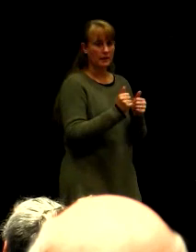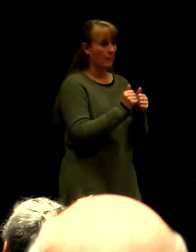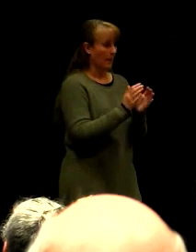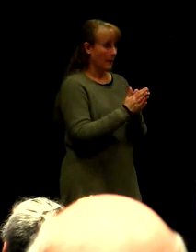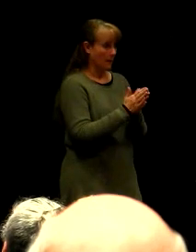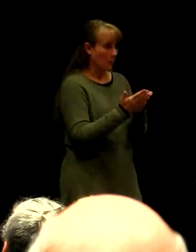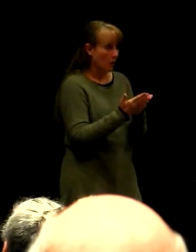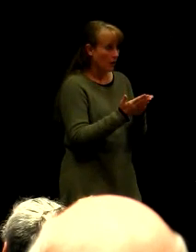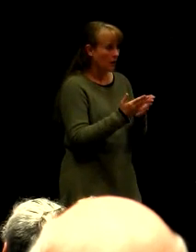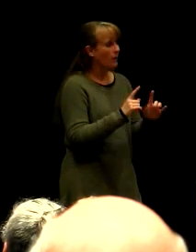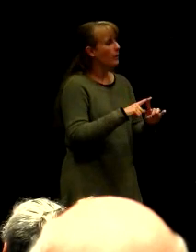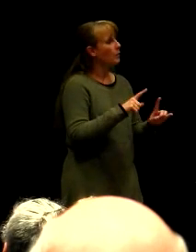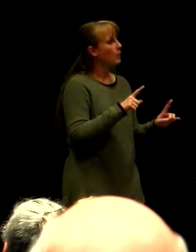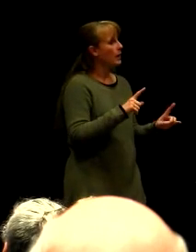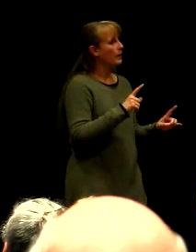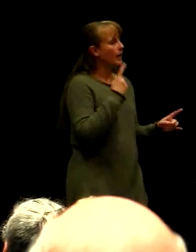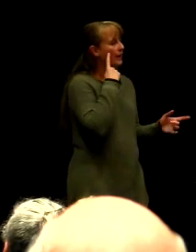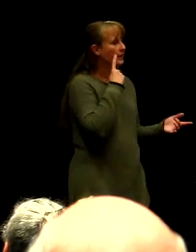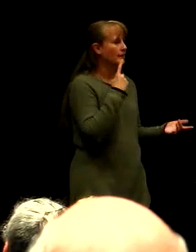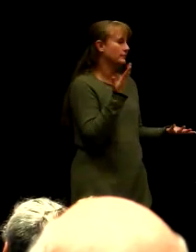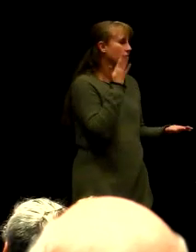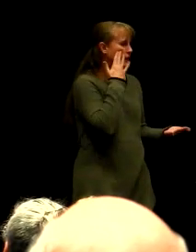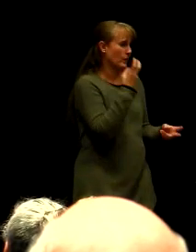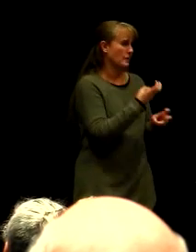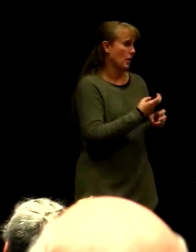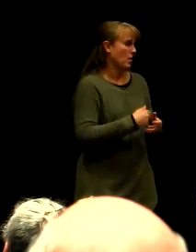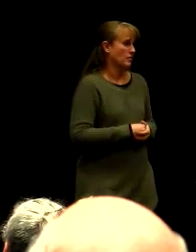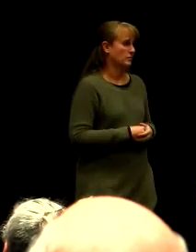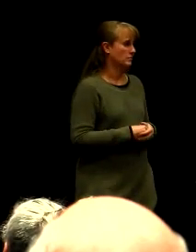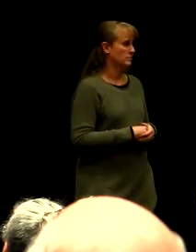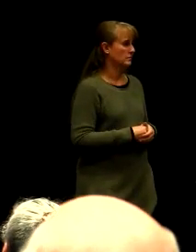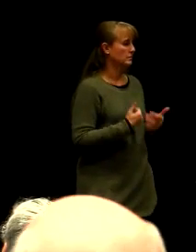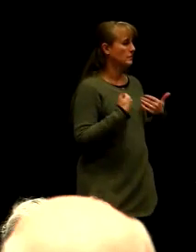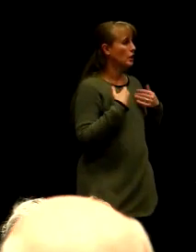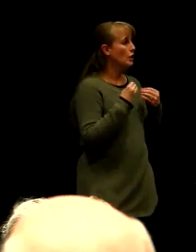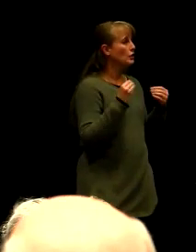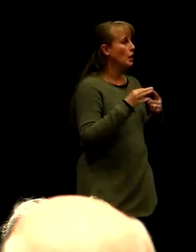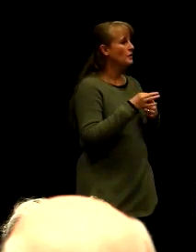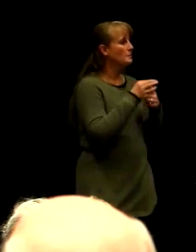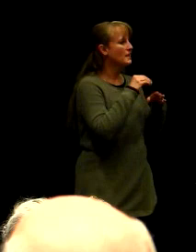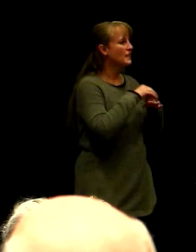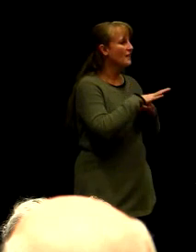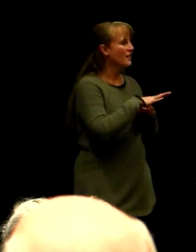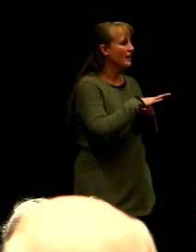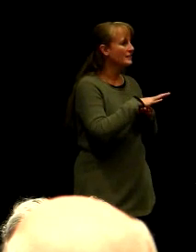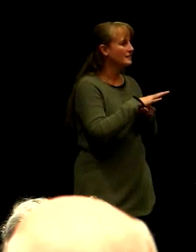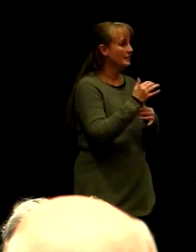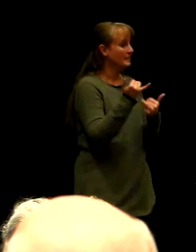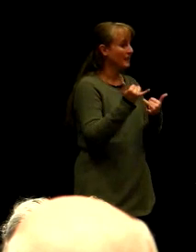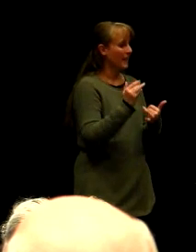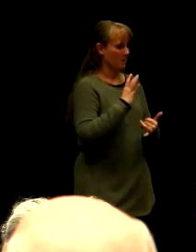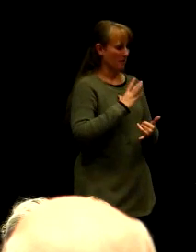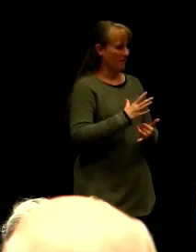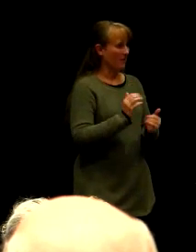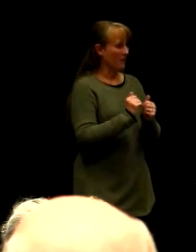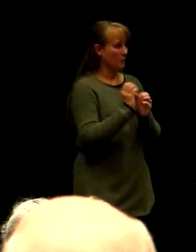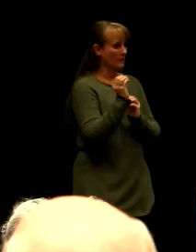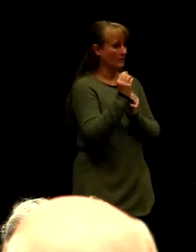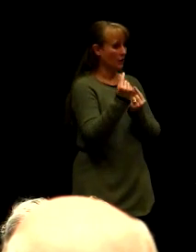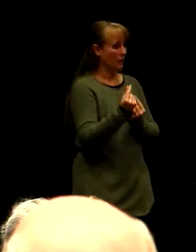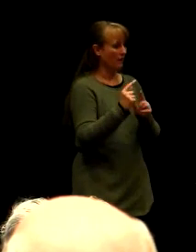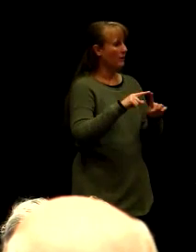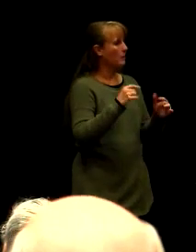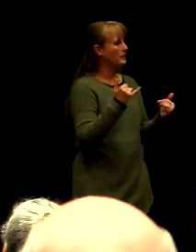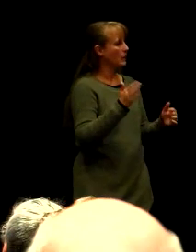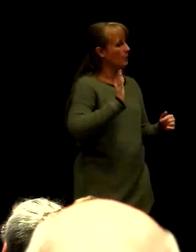book. It looks like, it's hard, without special effects we have these days to make zero gravity believable.